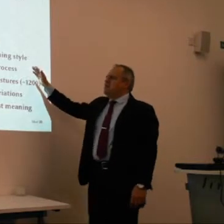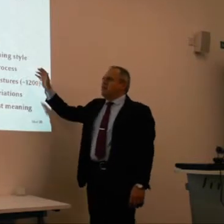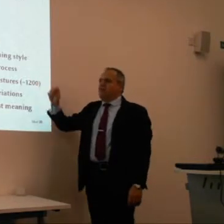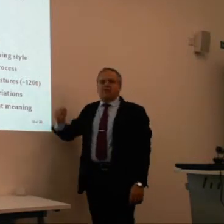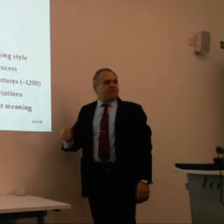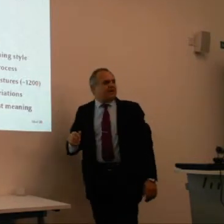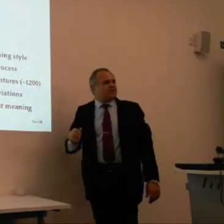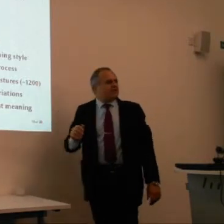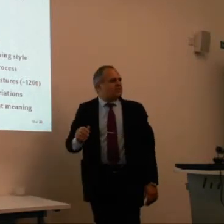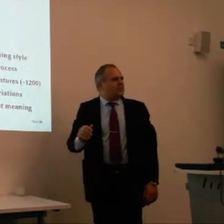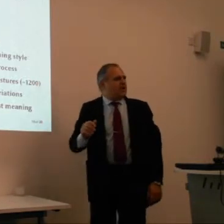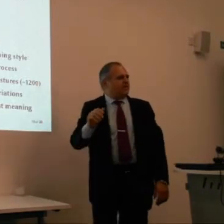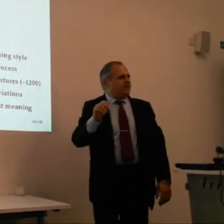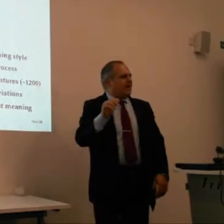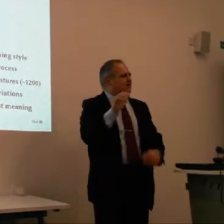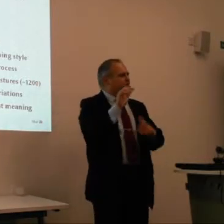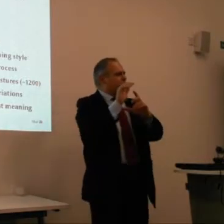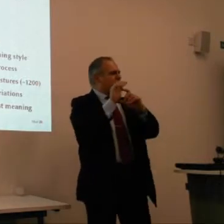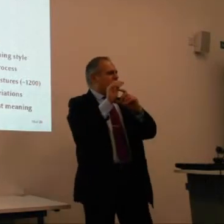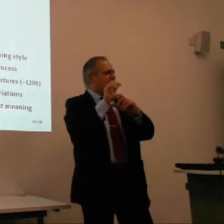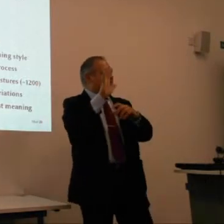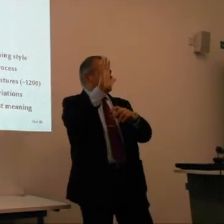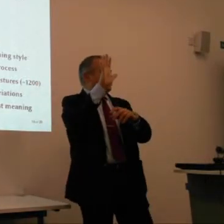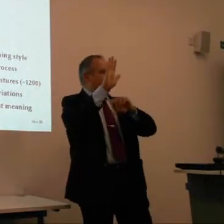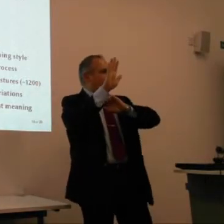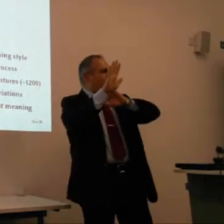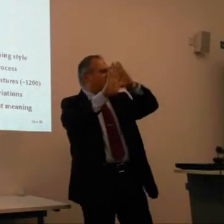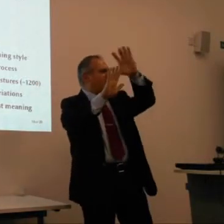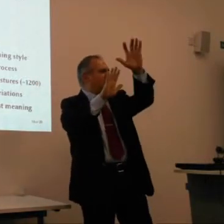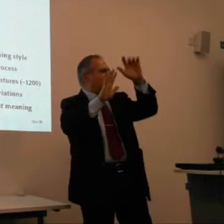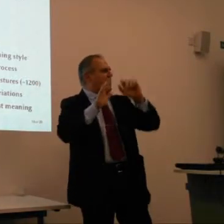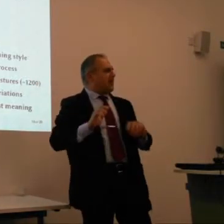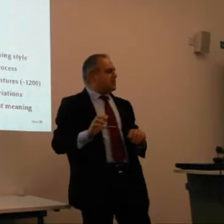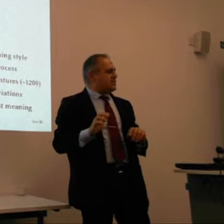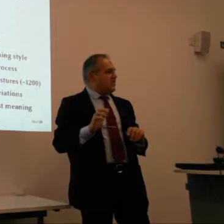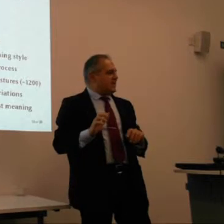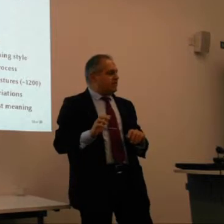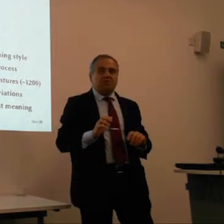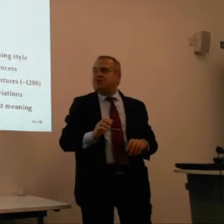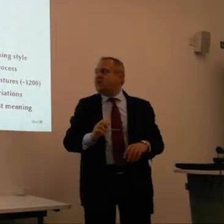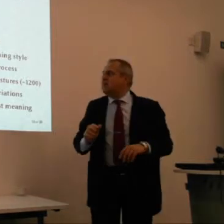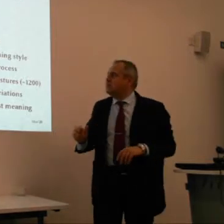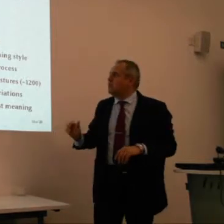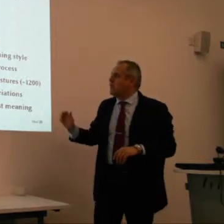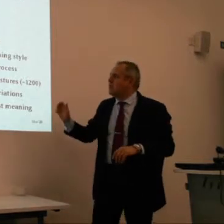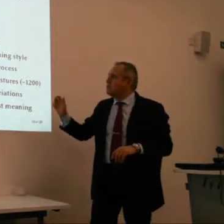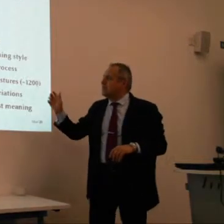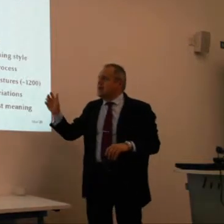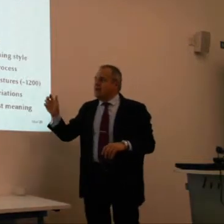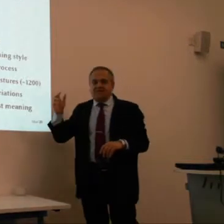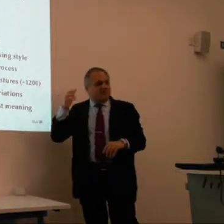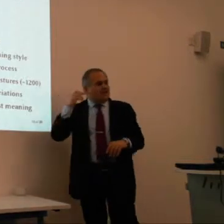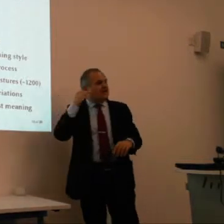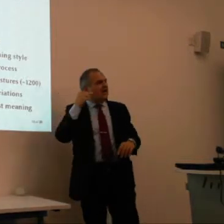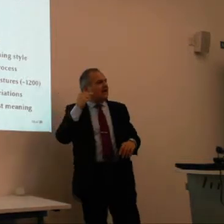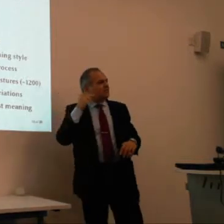little form factors we have fat short hands long thin abs they have to be taken into account skin color